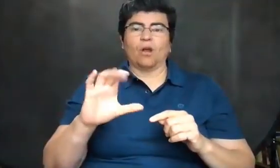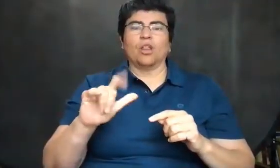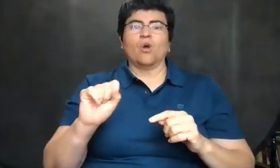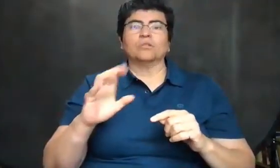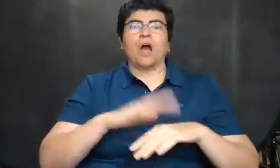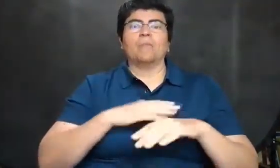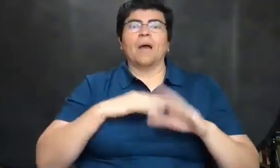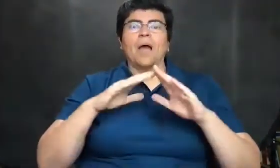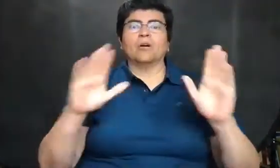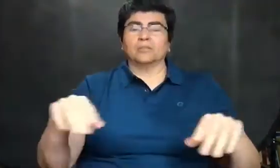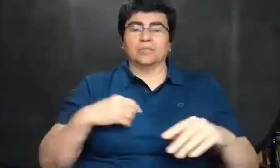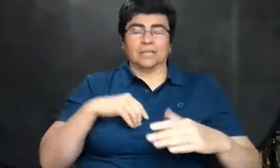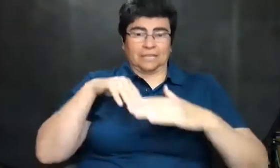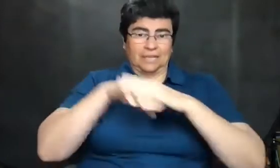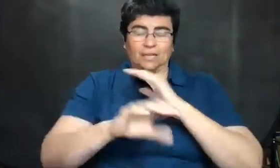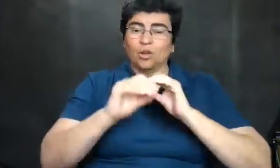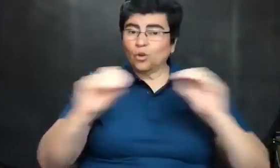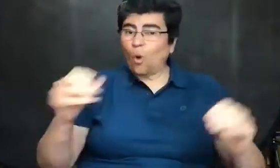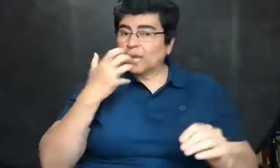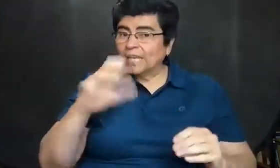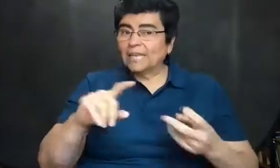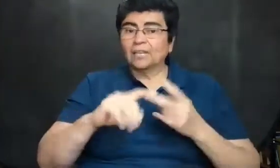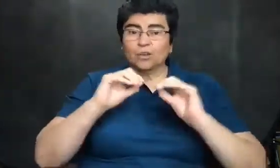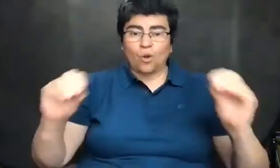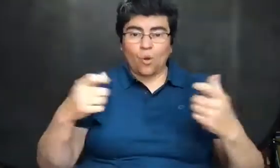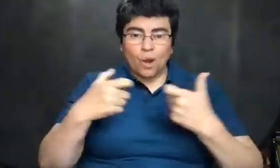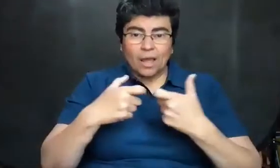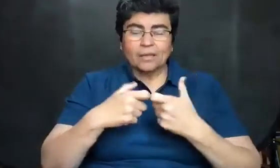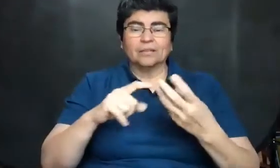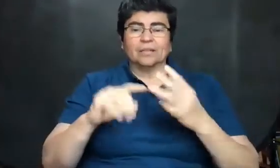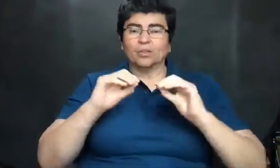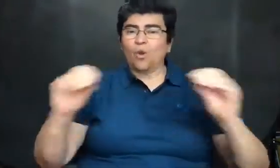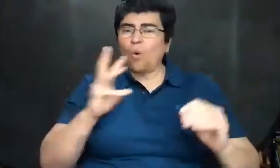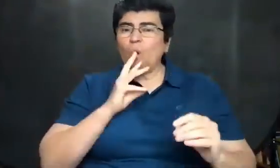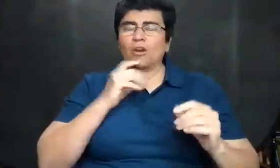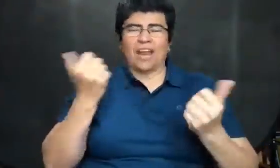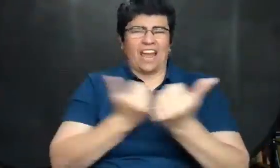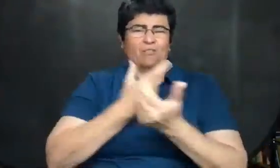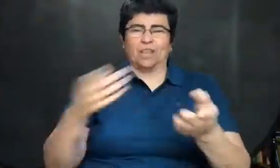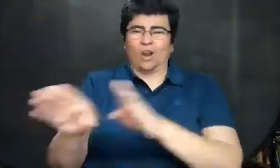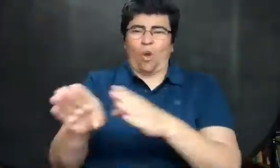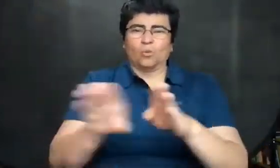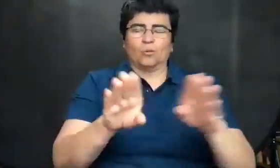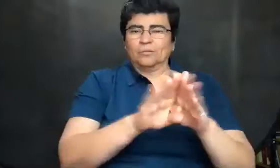was no heat and no lights and no running water and no telephone. Everything had been shut off while I was in the hospital. There were no children